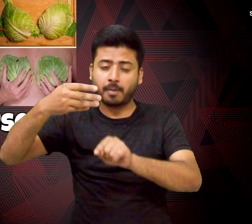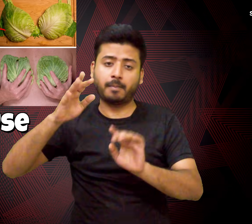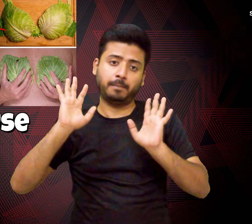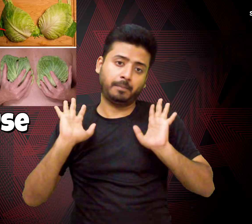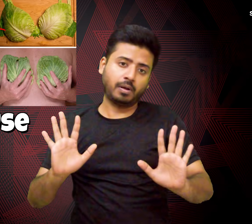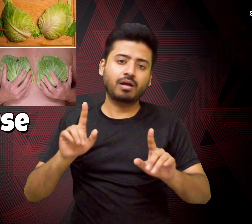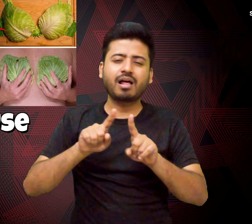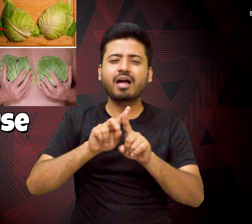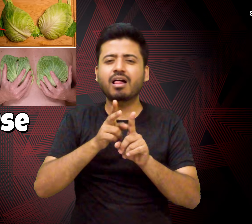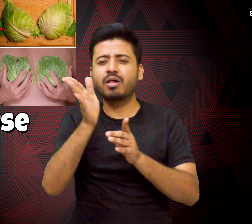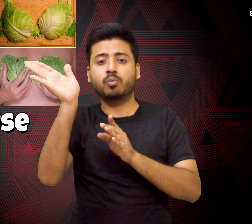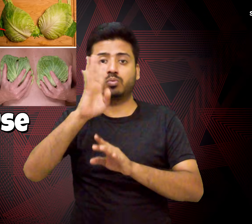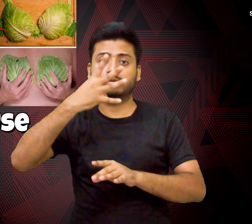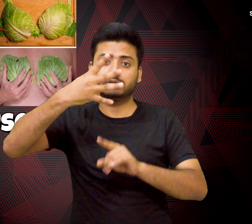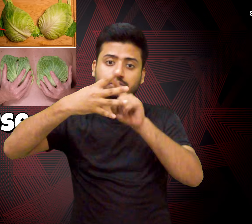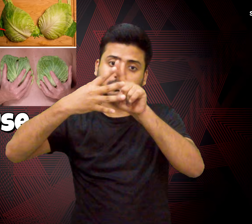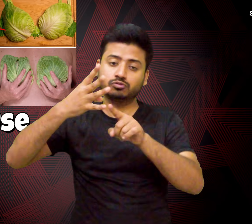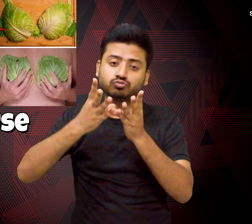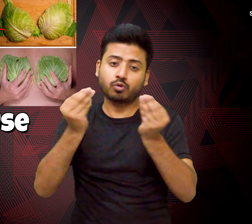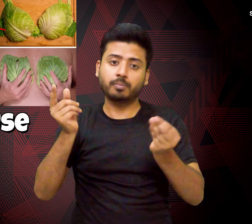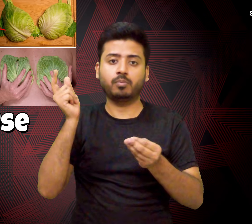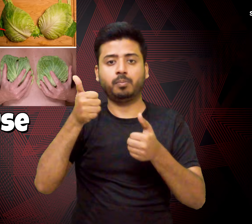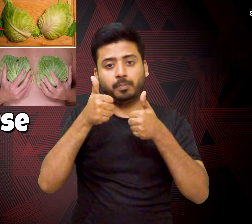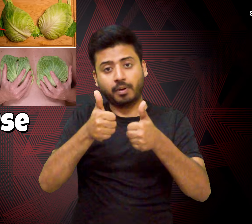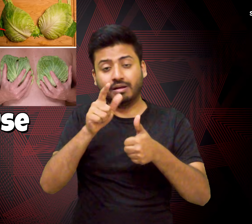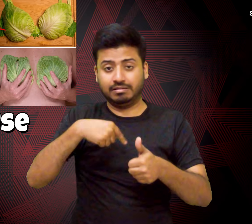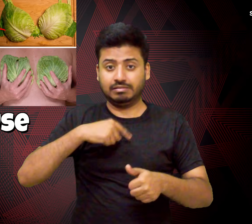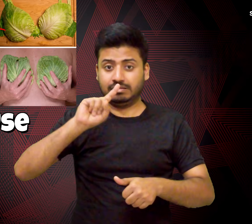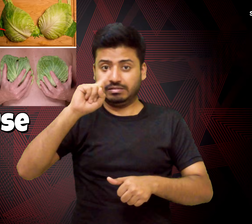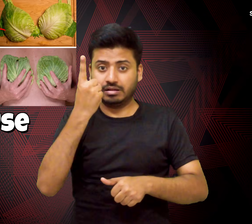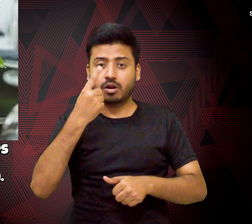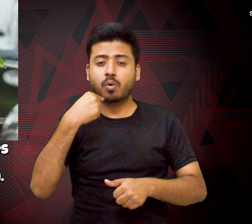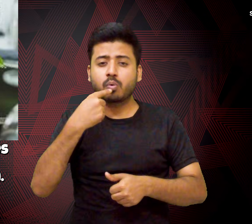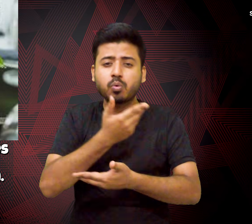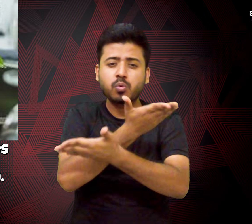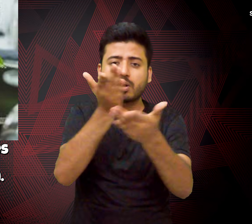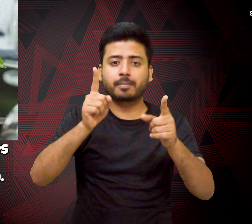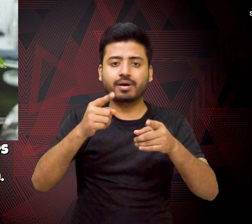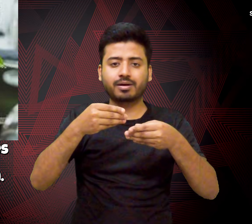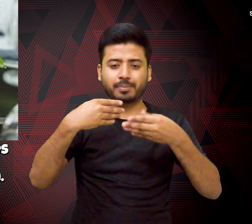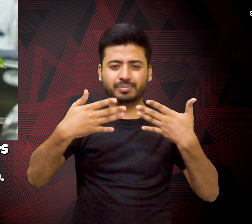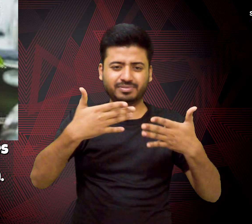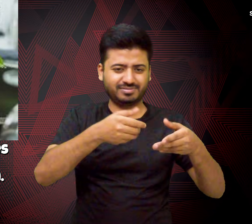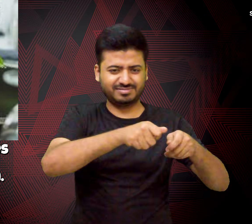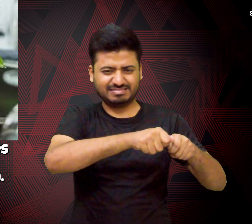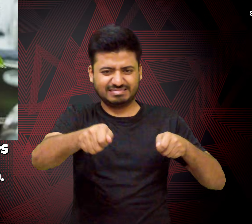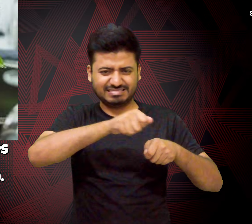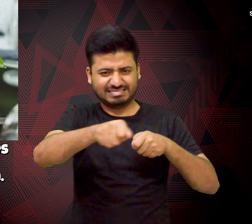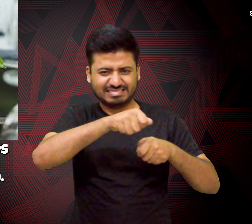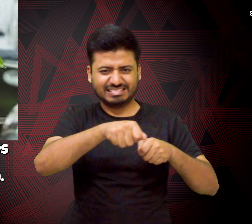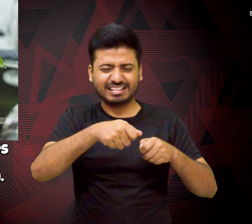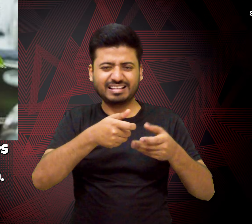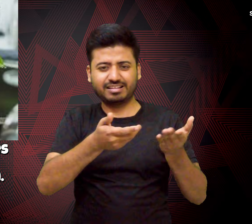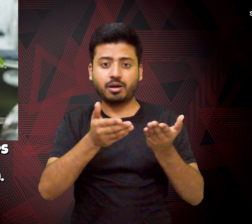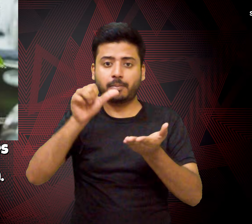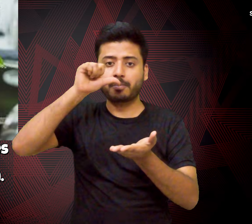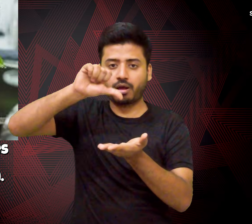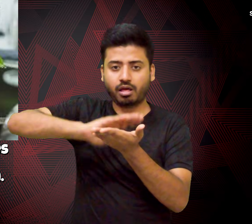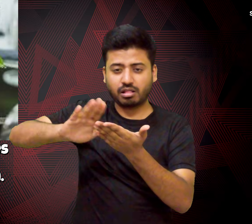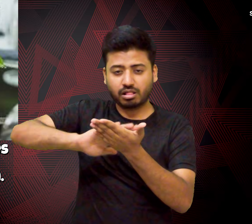like ibuprofen or paracetamol to manage discomfort, particularly for pain that starts 7 to 10 days before menstruation.